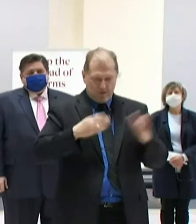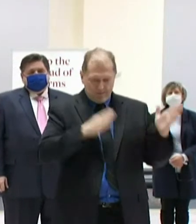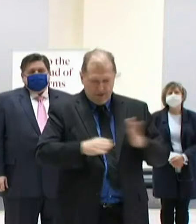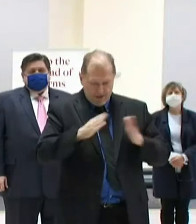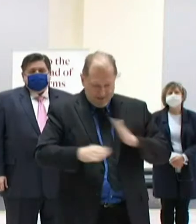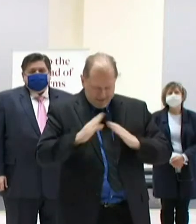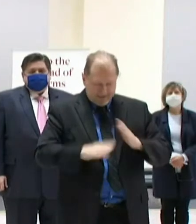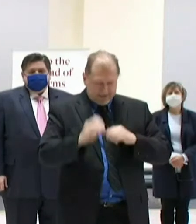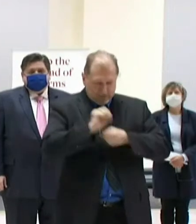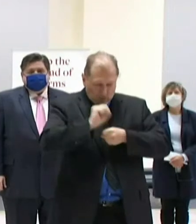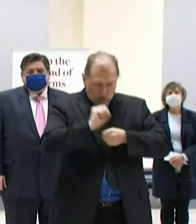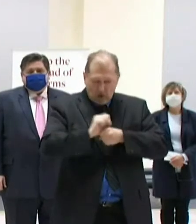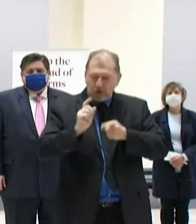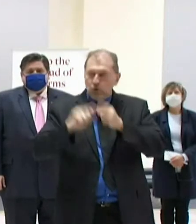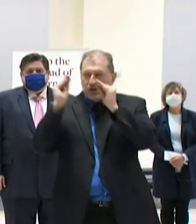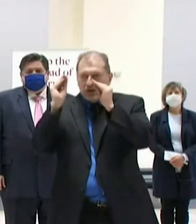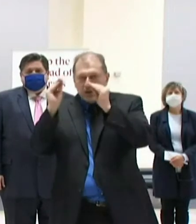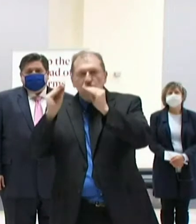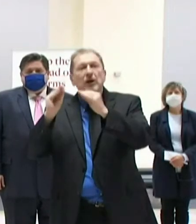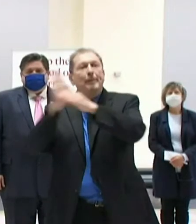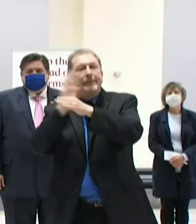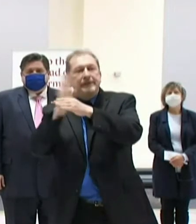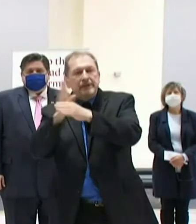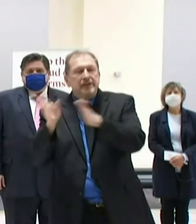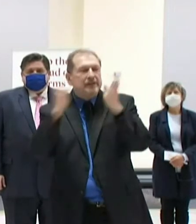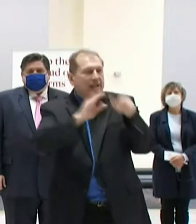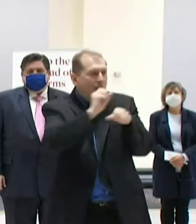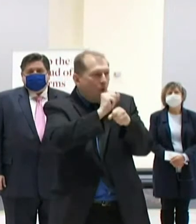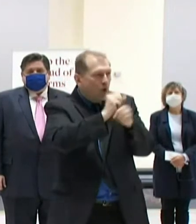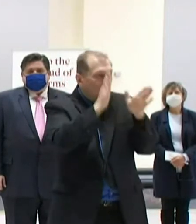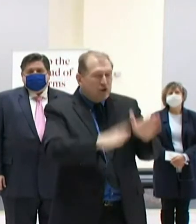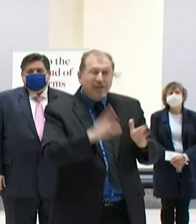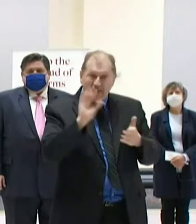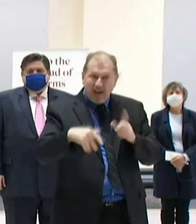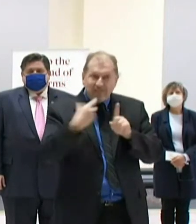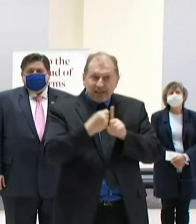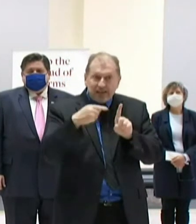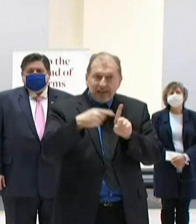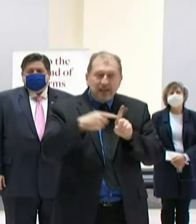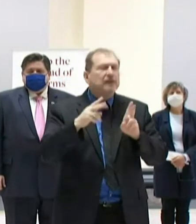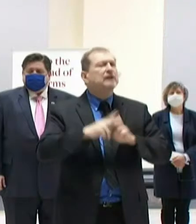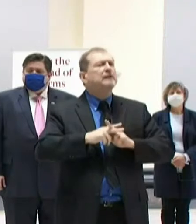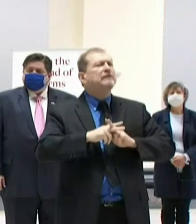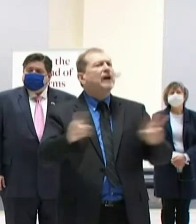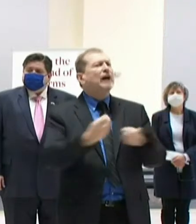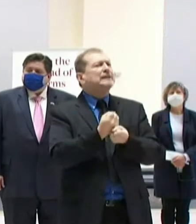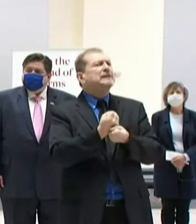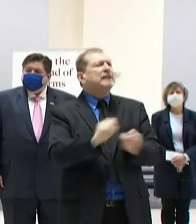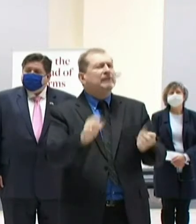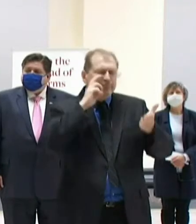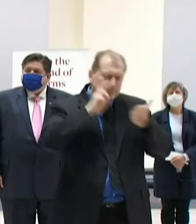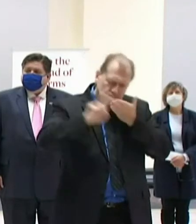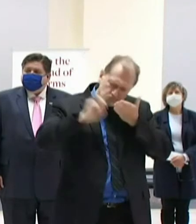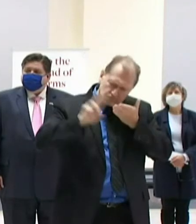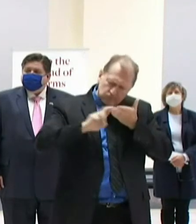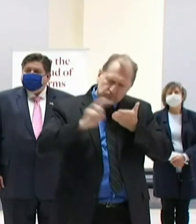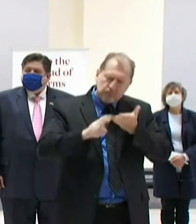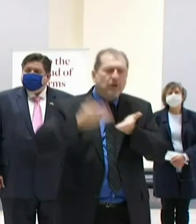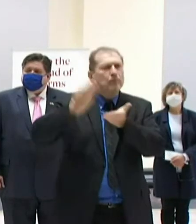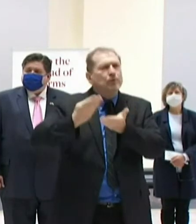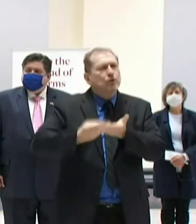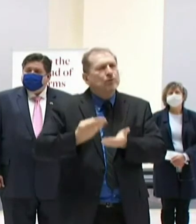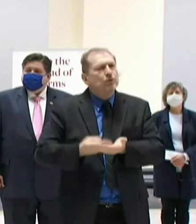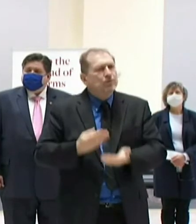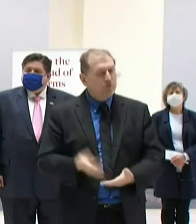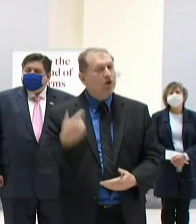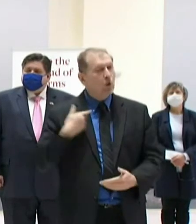educate employers and employees about the safety of the vaccine. And we've held a number of vaccination events